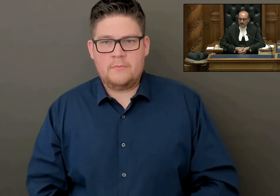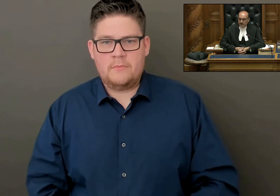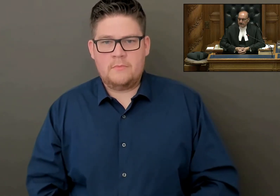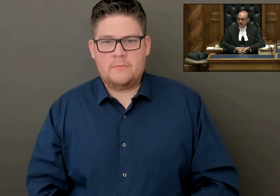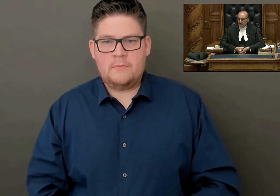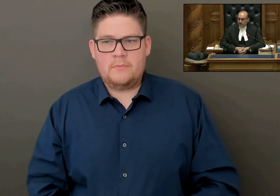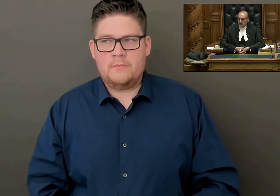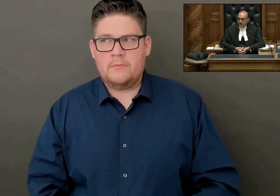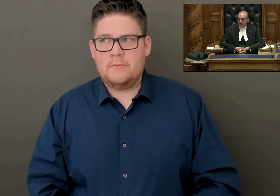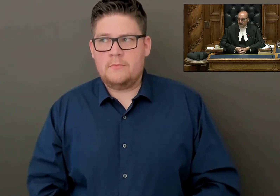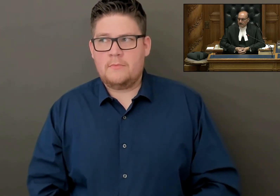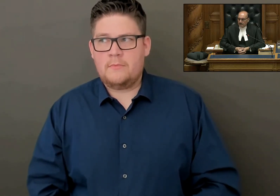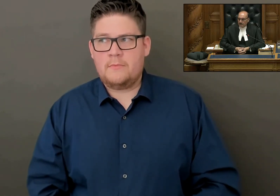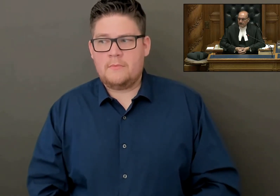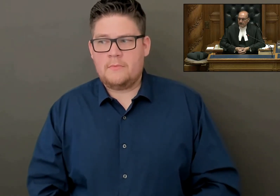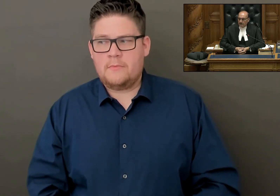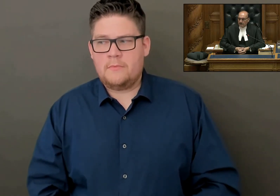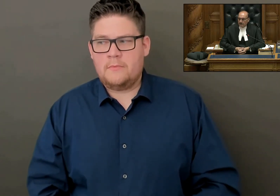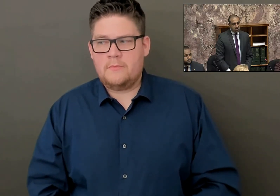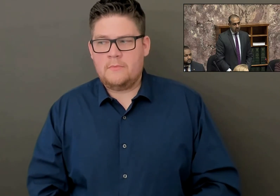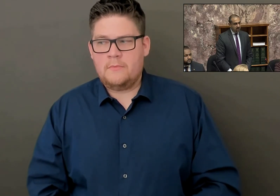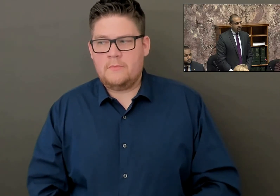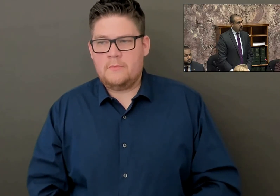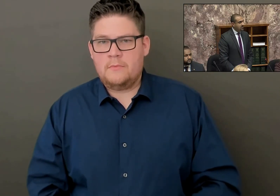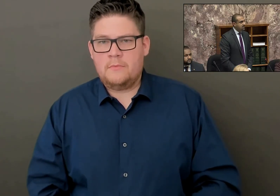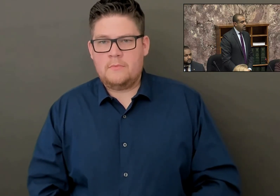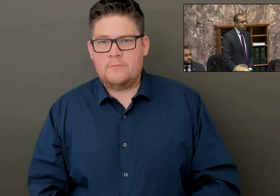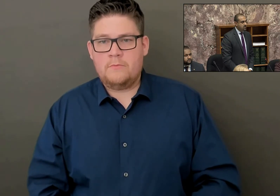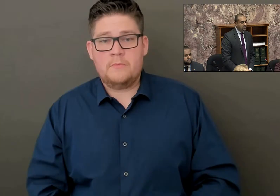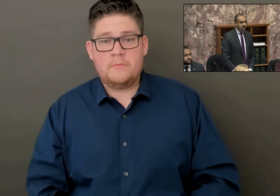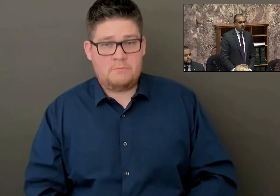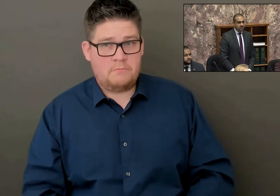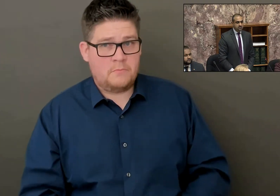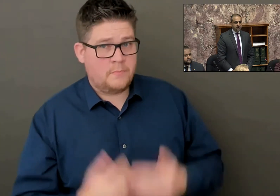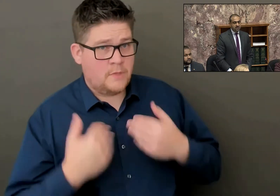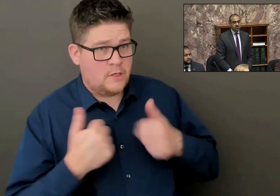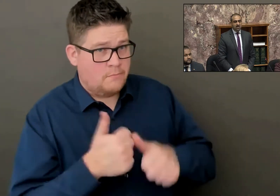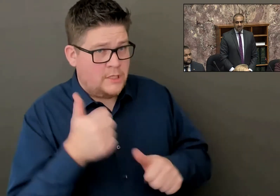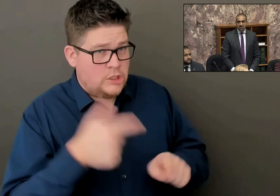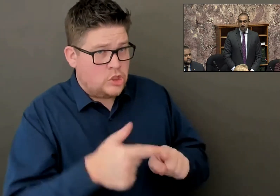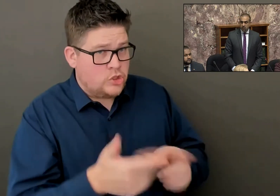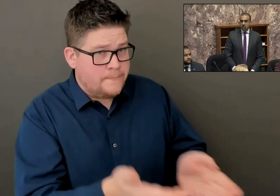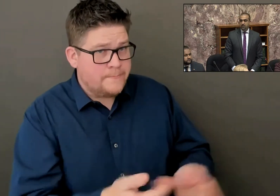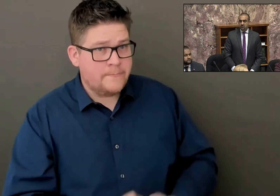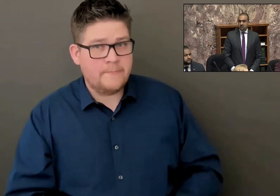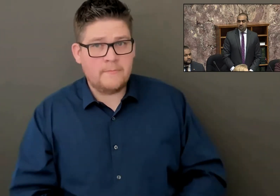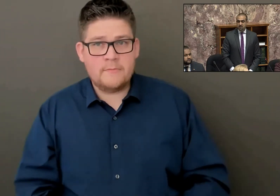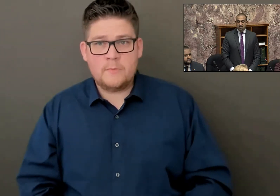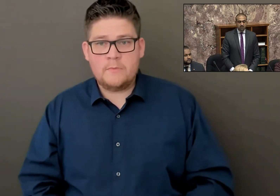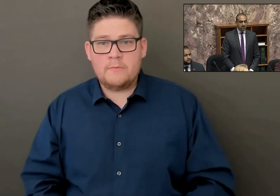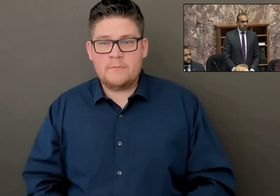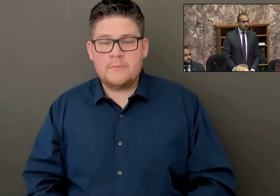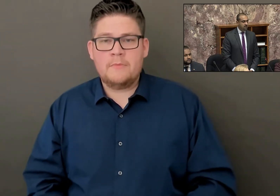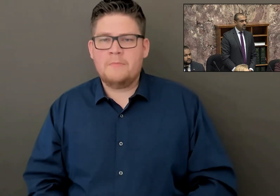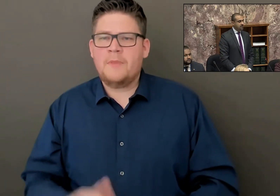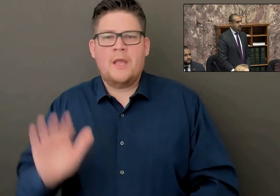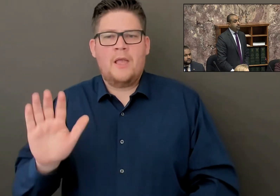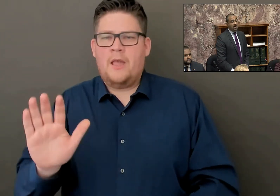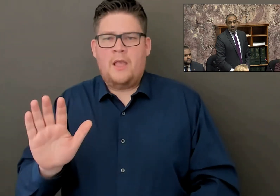Minister. Thank you, Honourable Speaker. First off, I have to correct the member. These buildings are not allowed in rural communities.